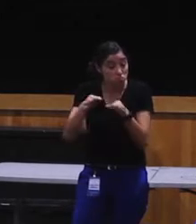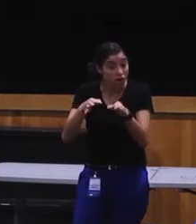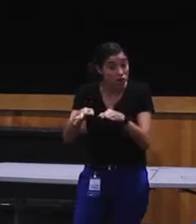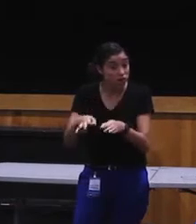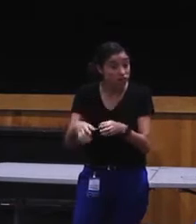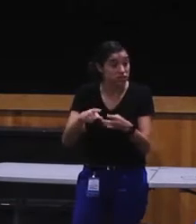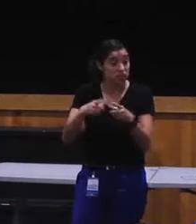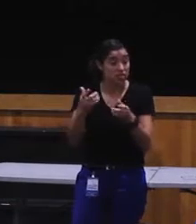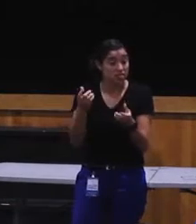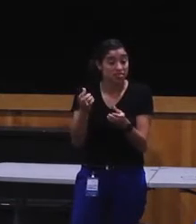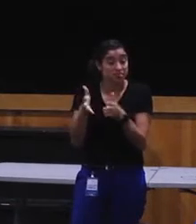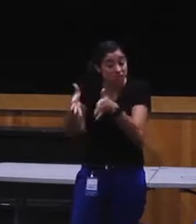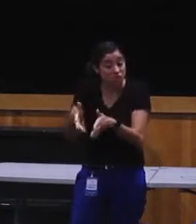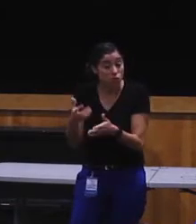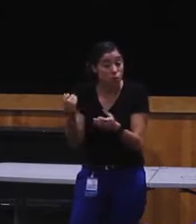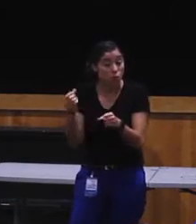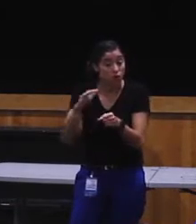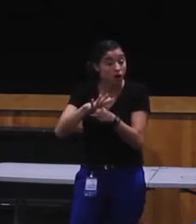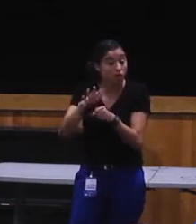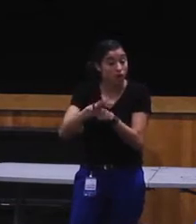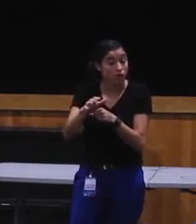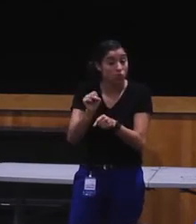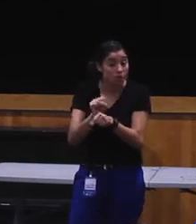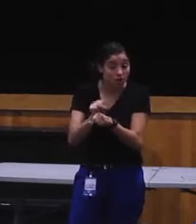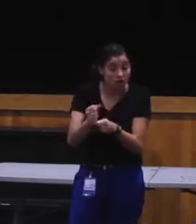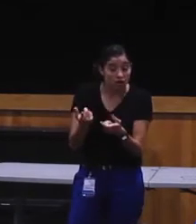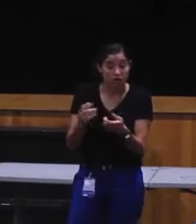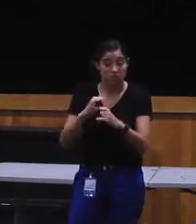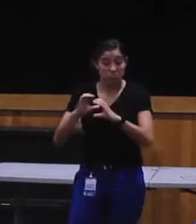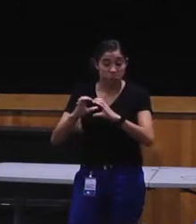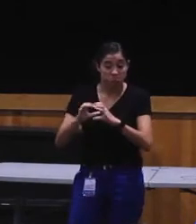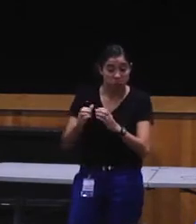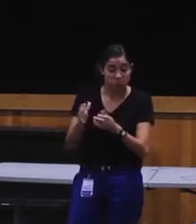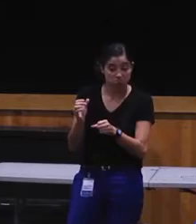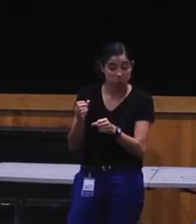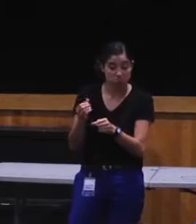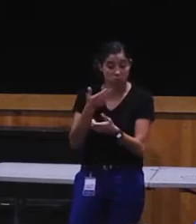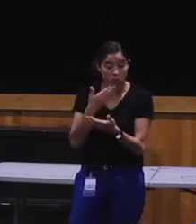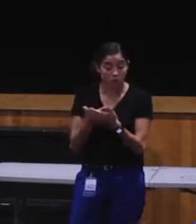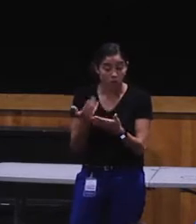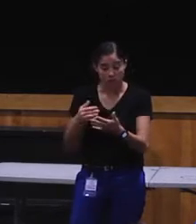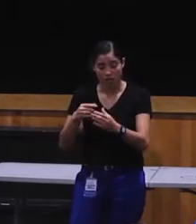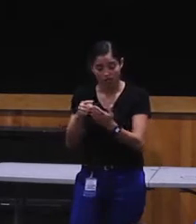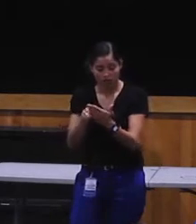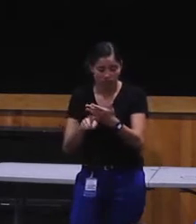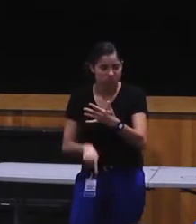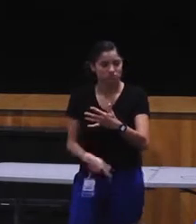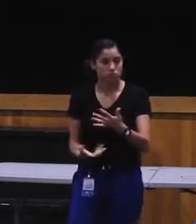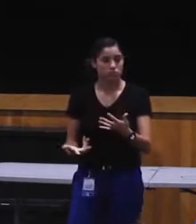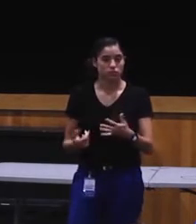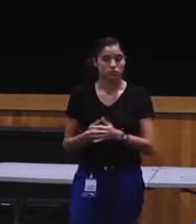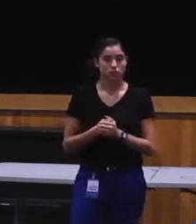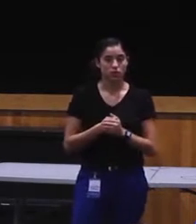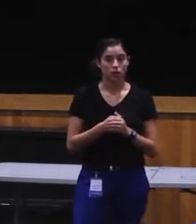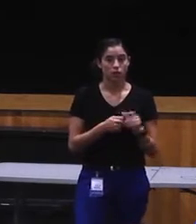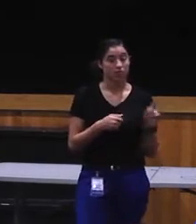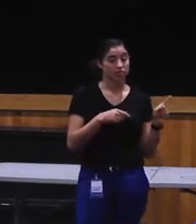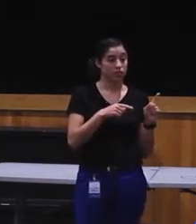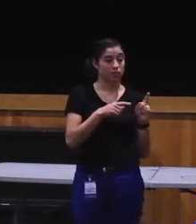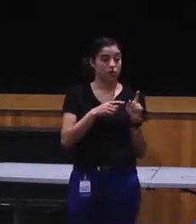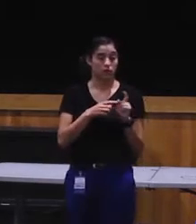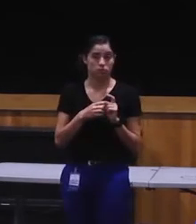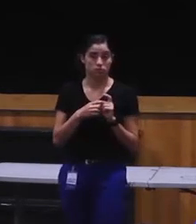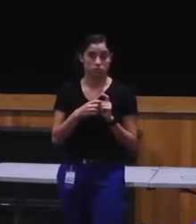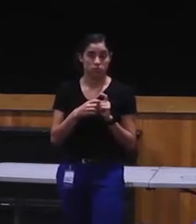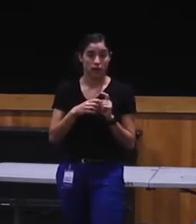with enough work? Were there any issues? You can communicate back and forth and rate them. Again, so they're not going to see that.